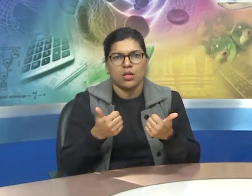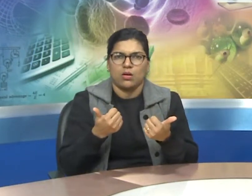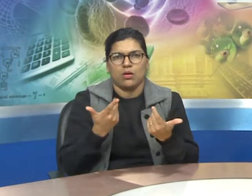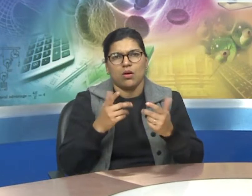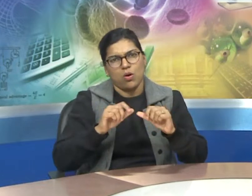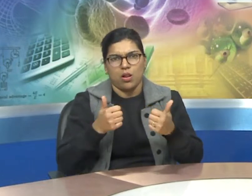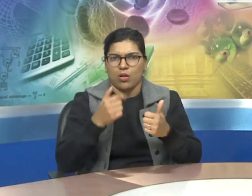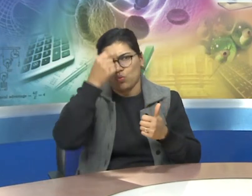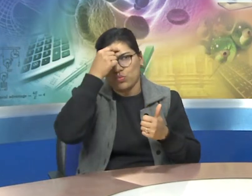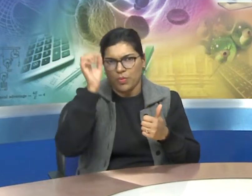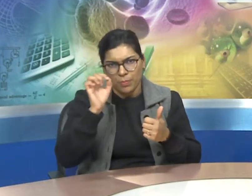In